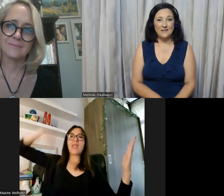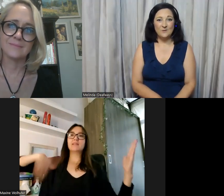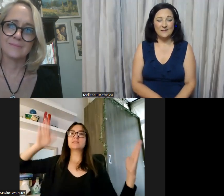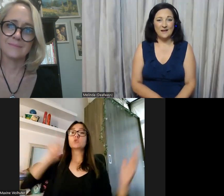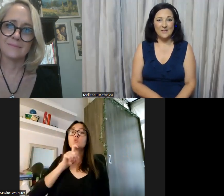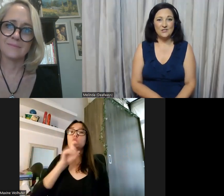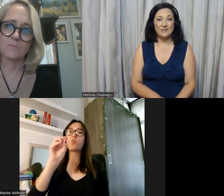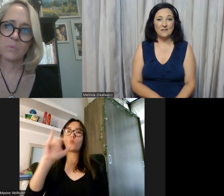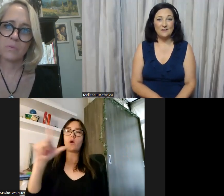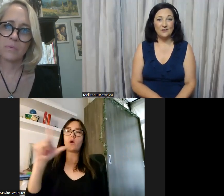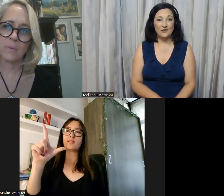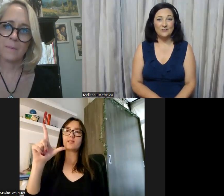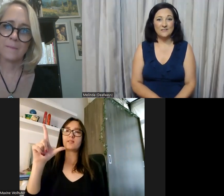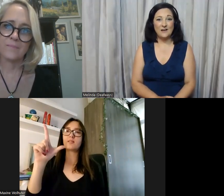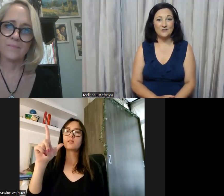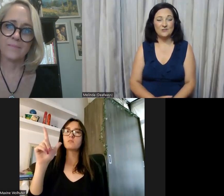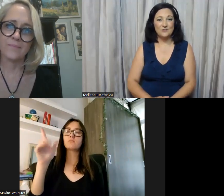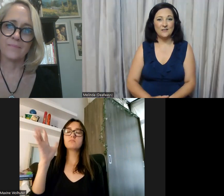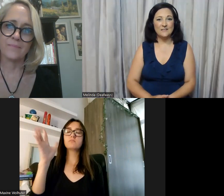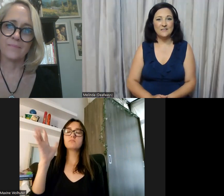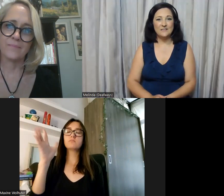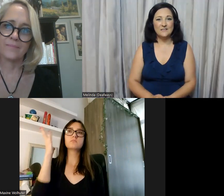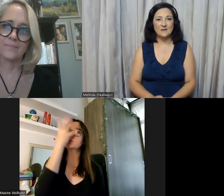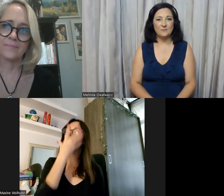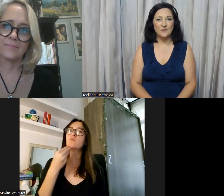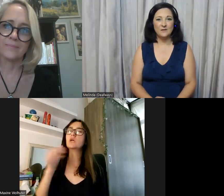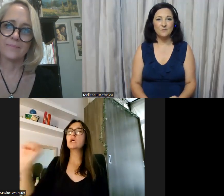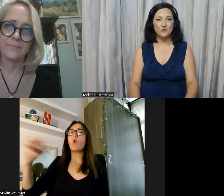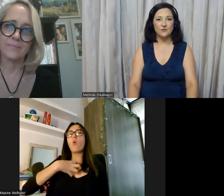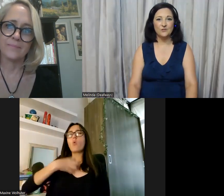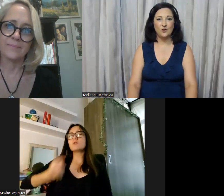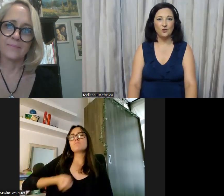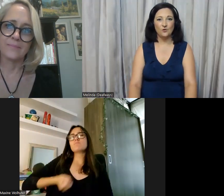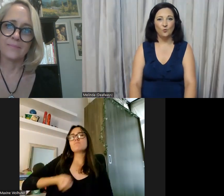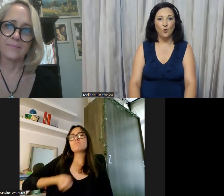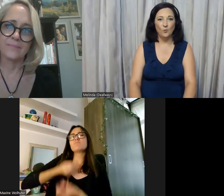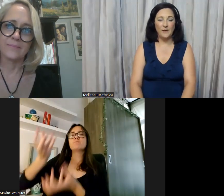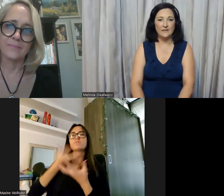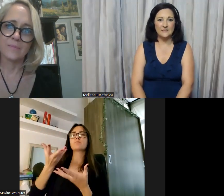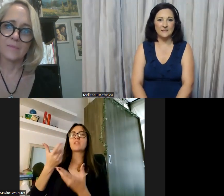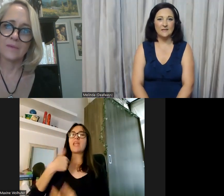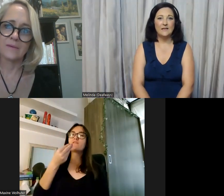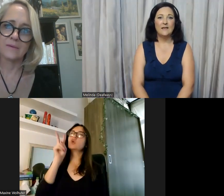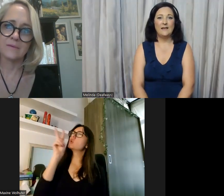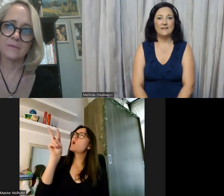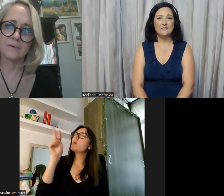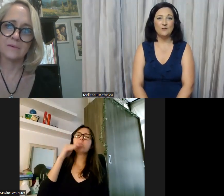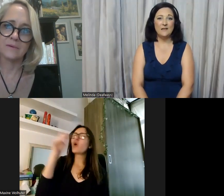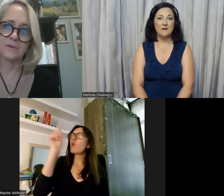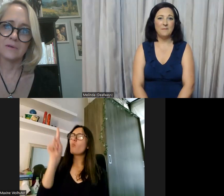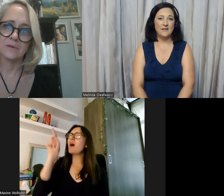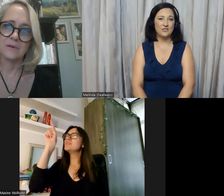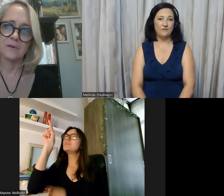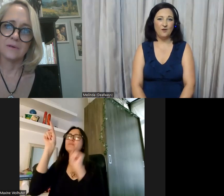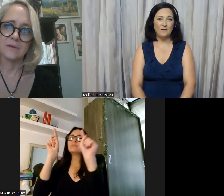that's really what I actually then learned how to do that. He did some big murals on wall painting. And it's